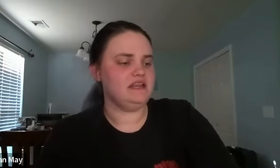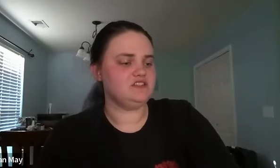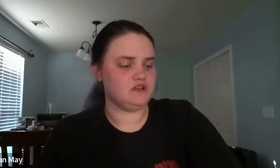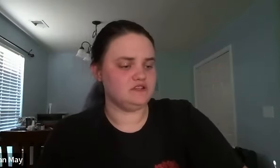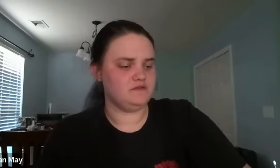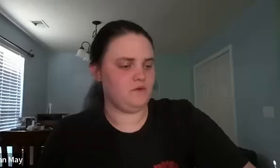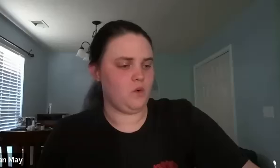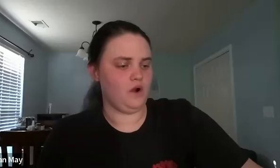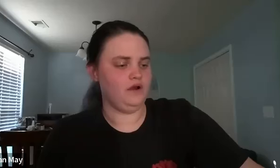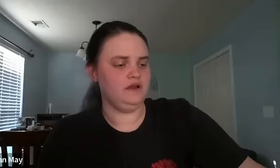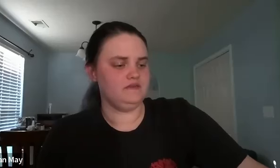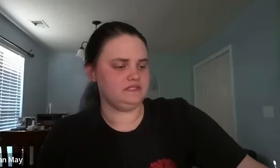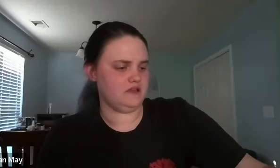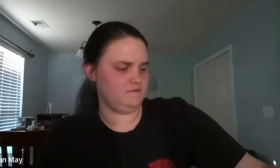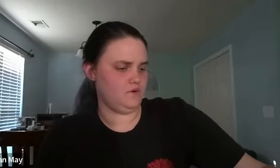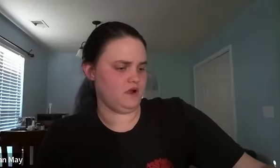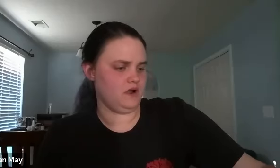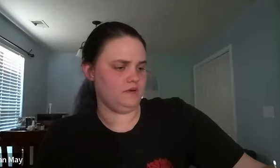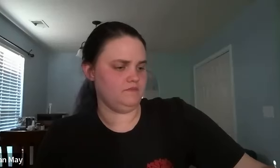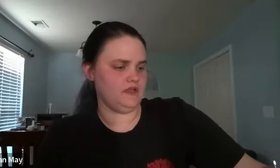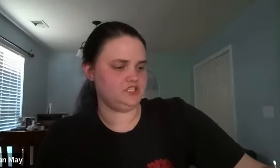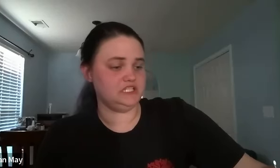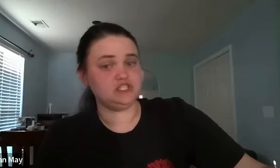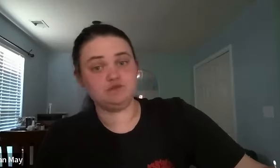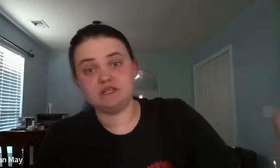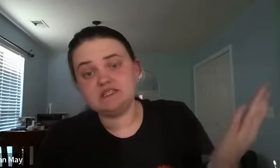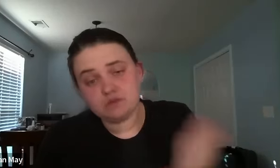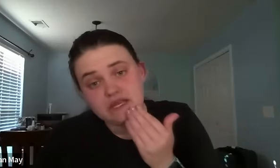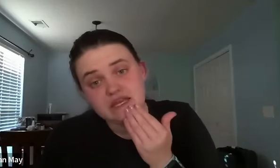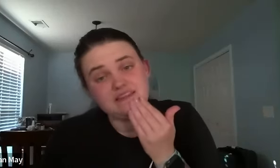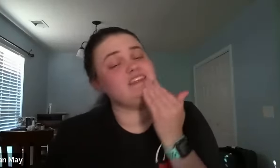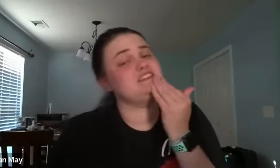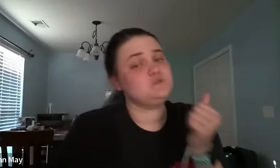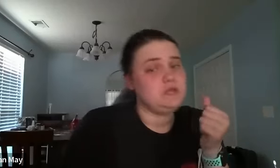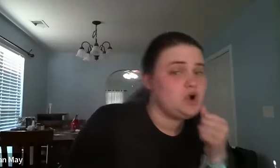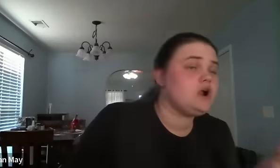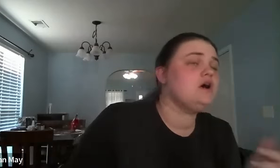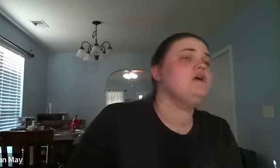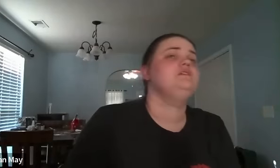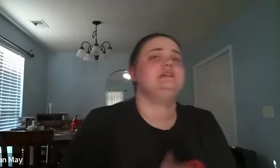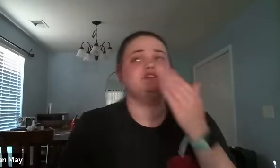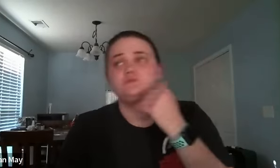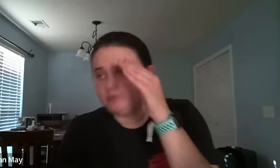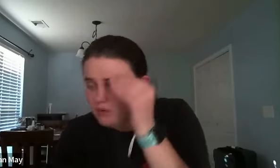is also for the sign for like she's really sweet, like that's a sweet girl, that's a sweet